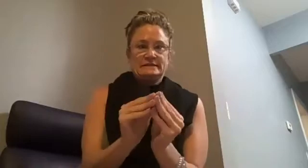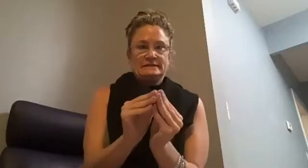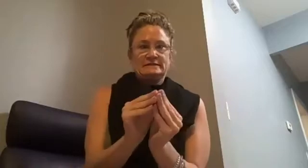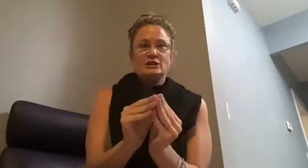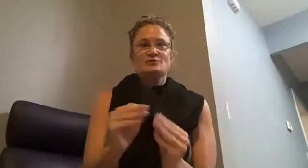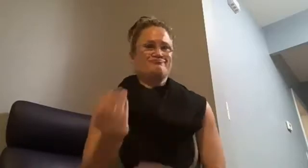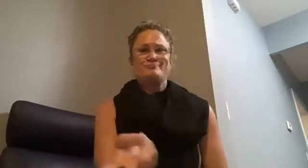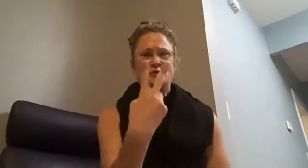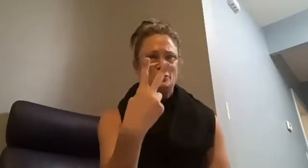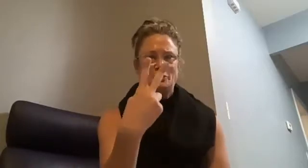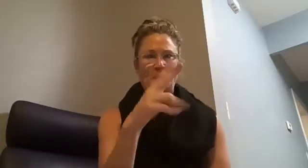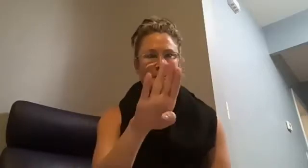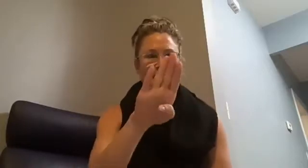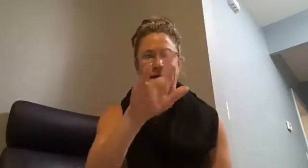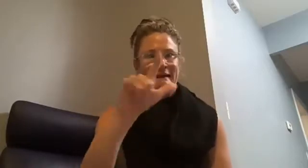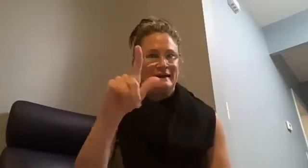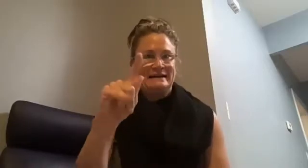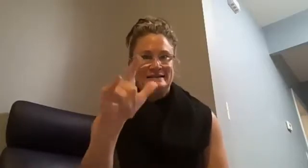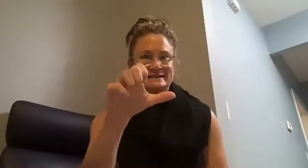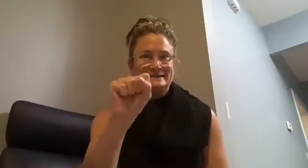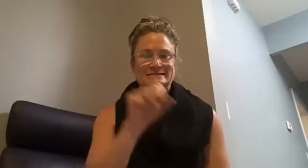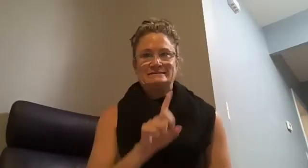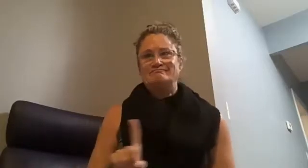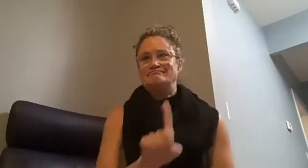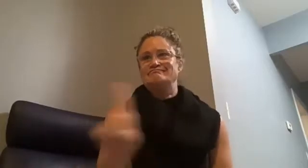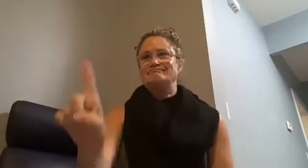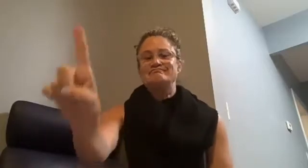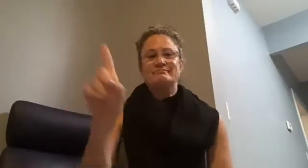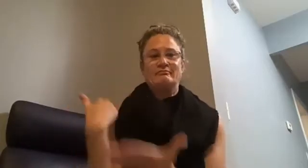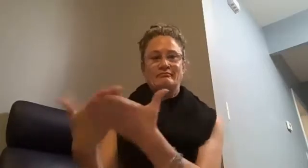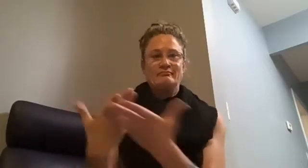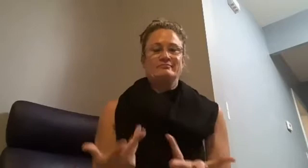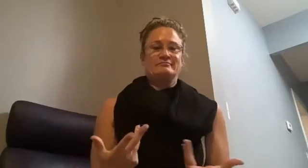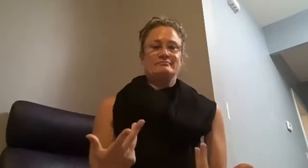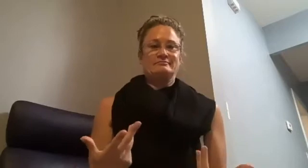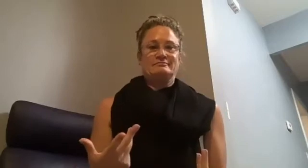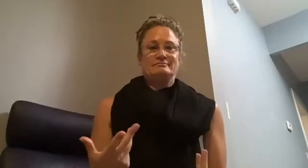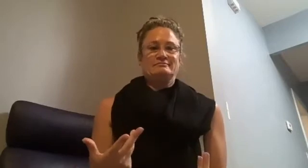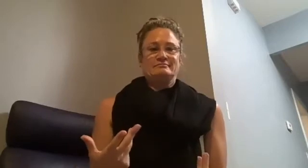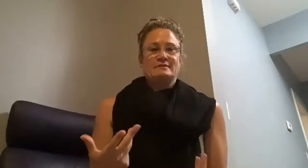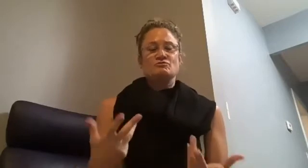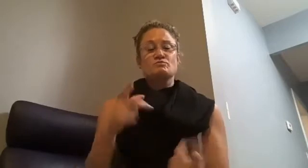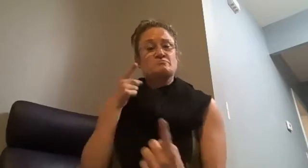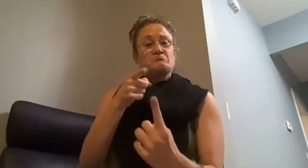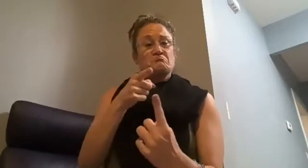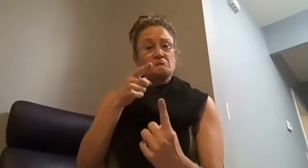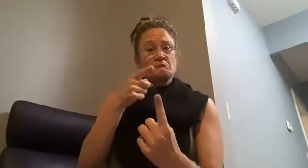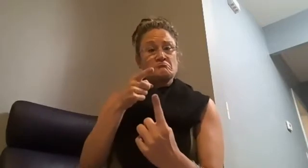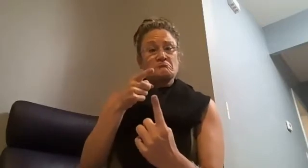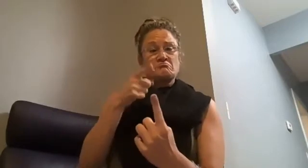live. And but there is actually, this might be the only meeting where there was something of a noble purpose. And that purpose was this. We live